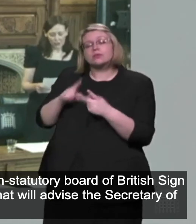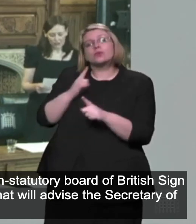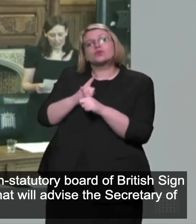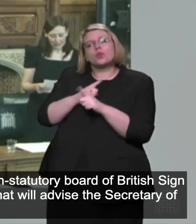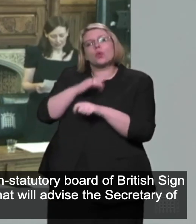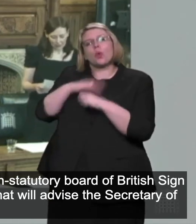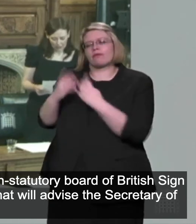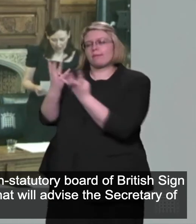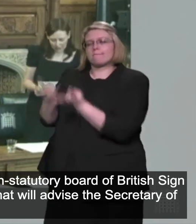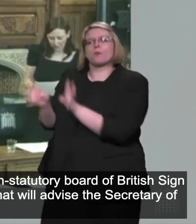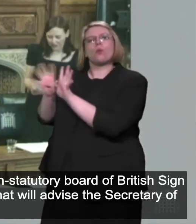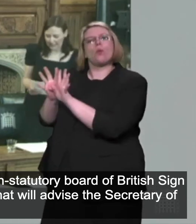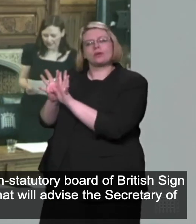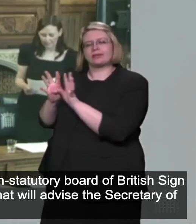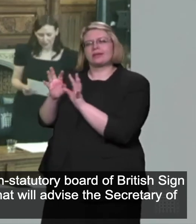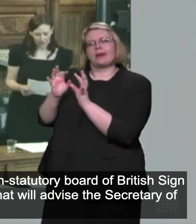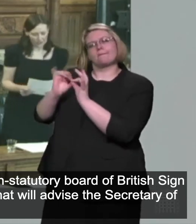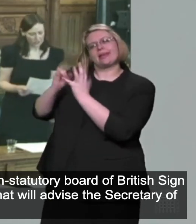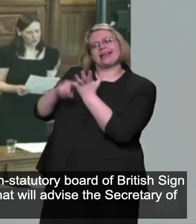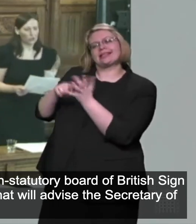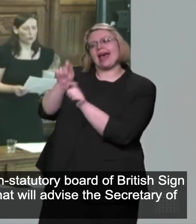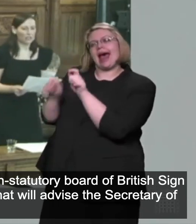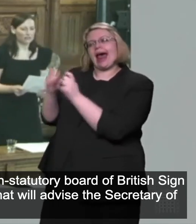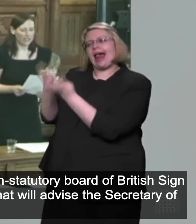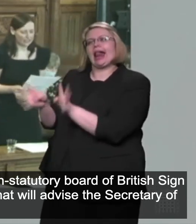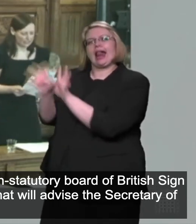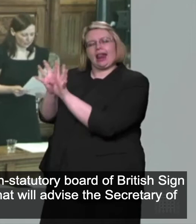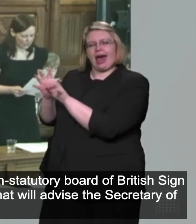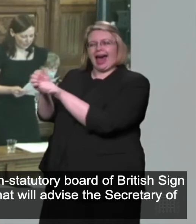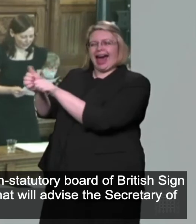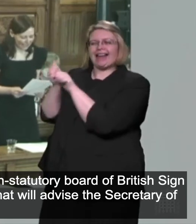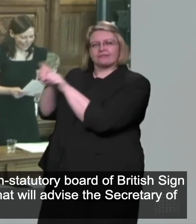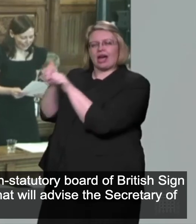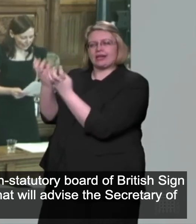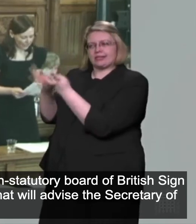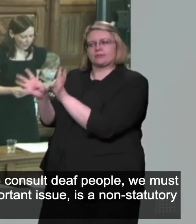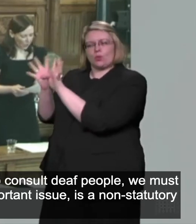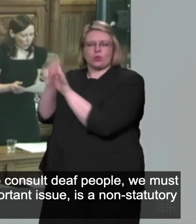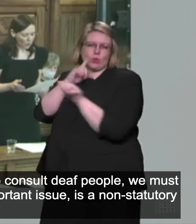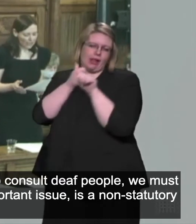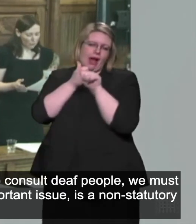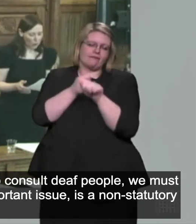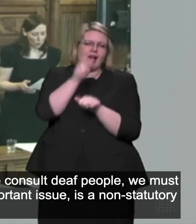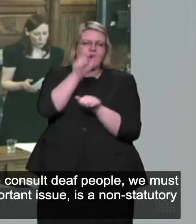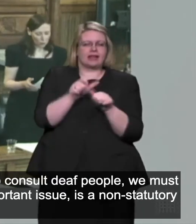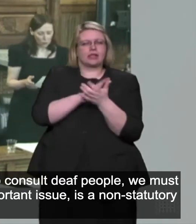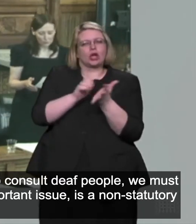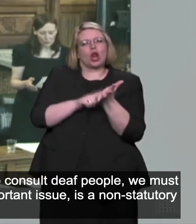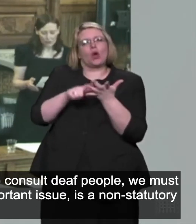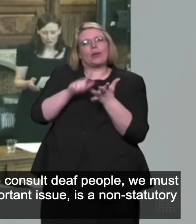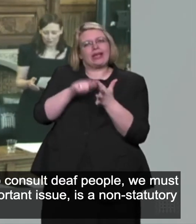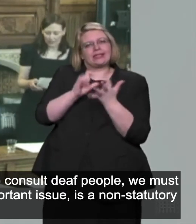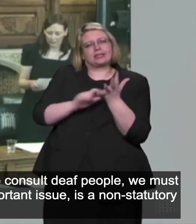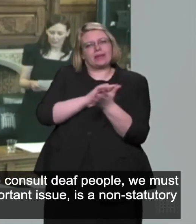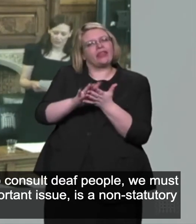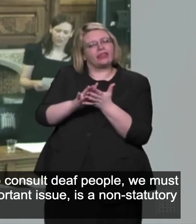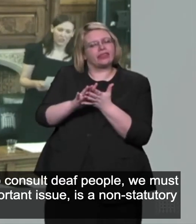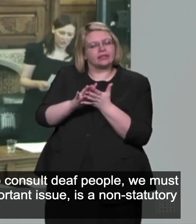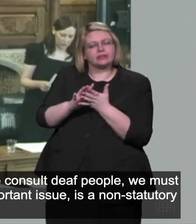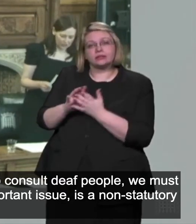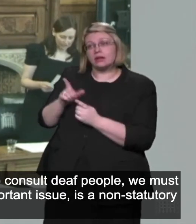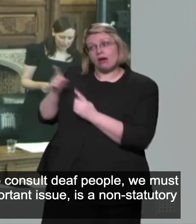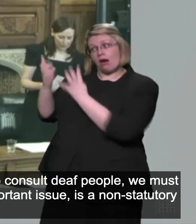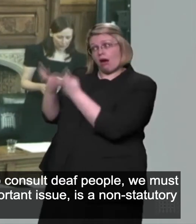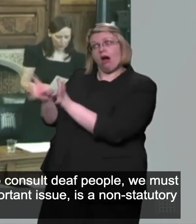and associated persons that will advise the Secretary of State. While I warmly welcome this commitment